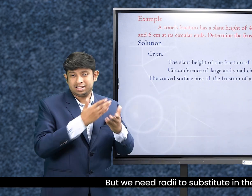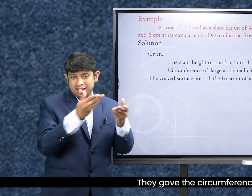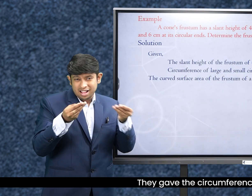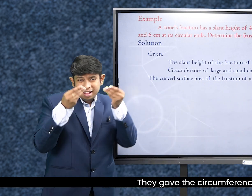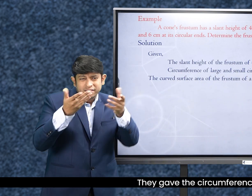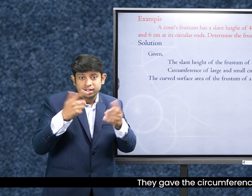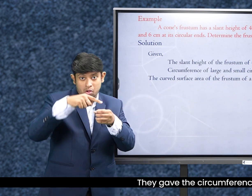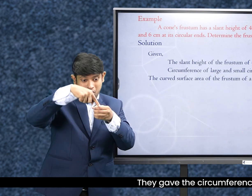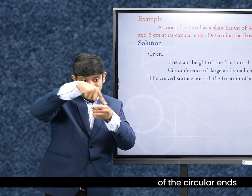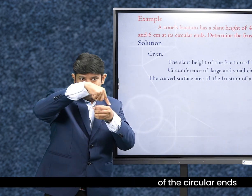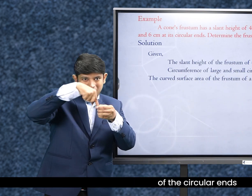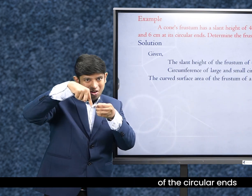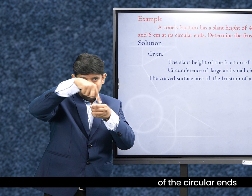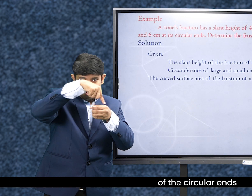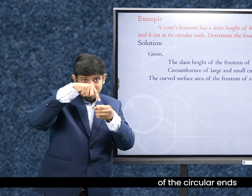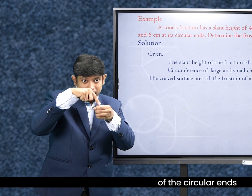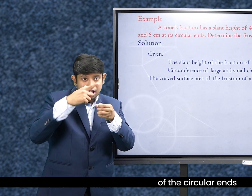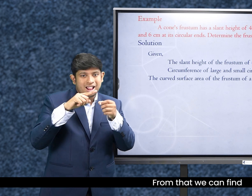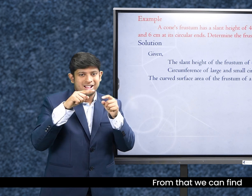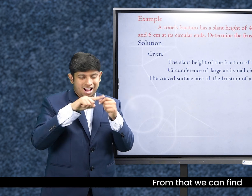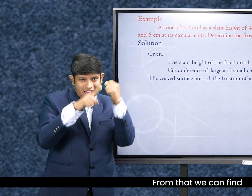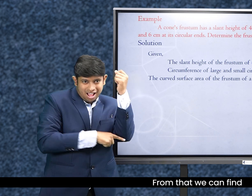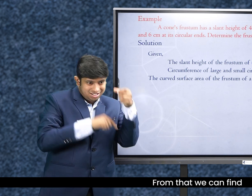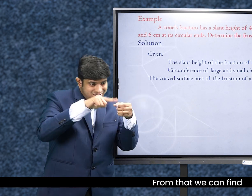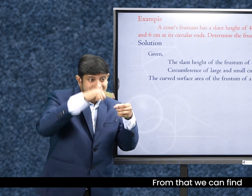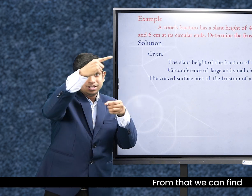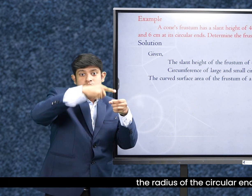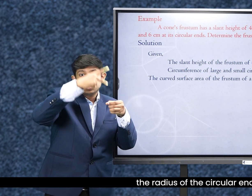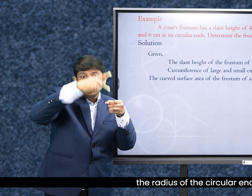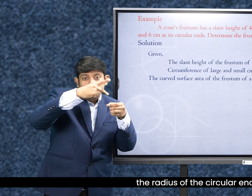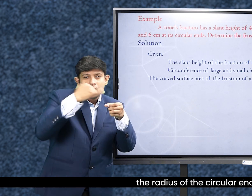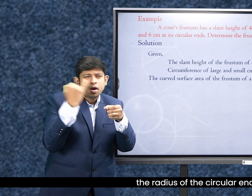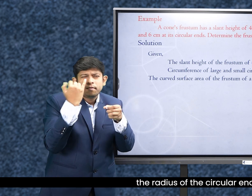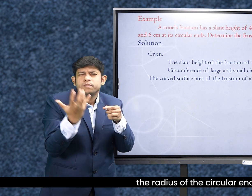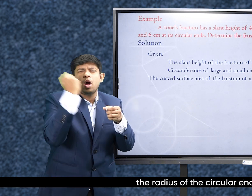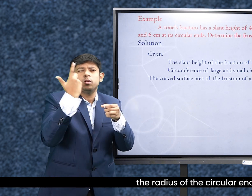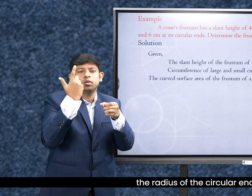They gave the circumference of the circular ends. From that, we can find the radius of the circular ends.